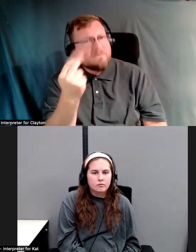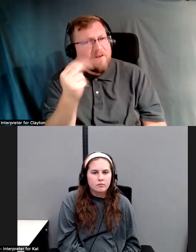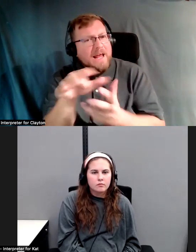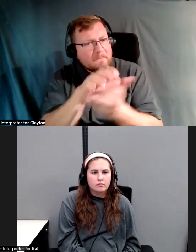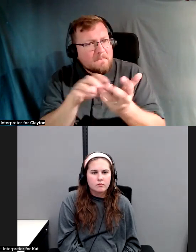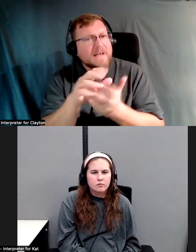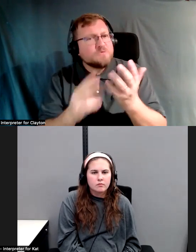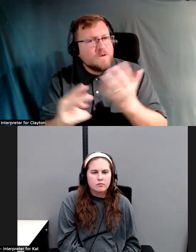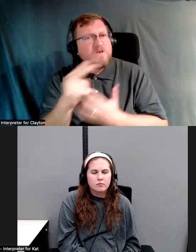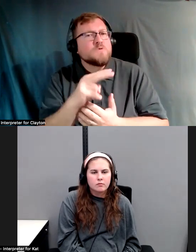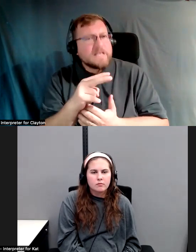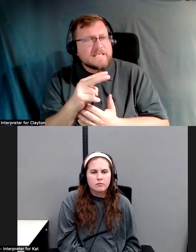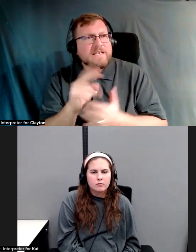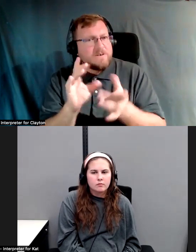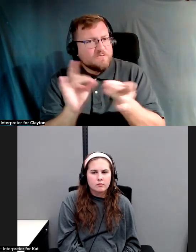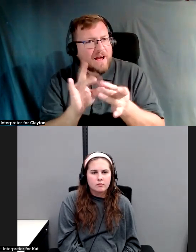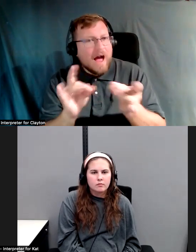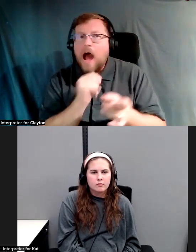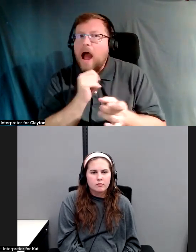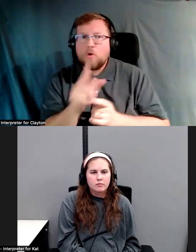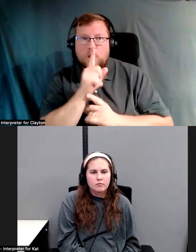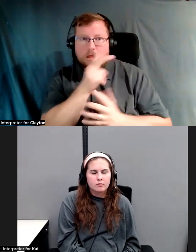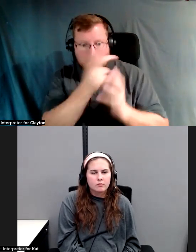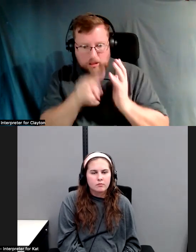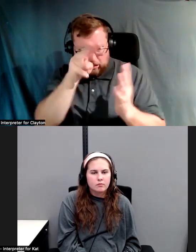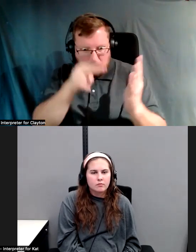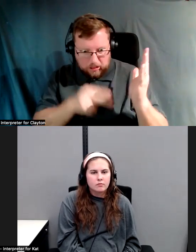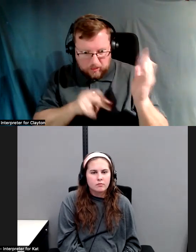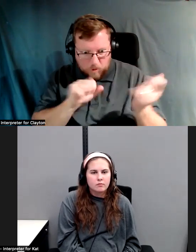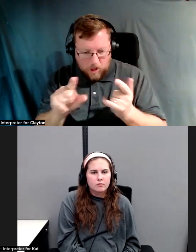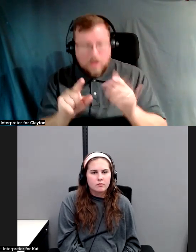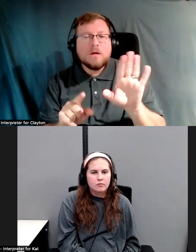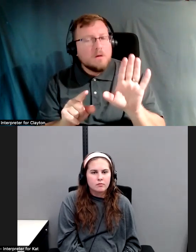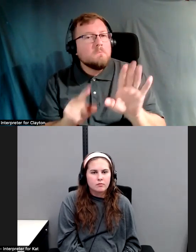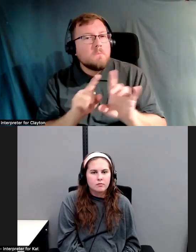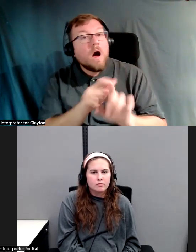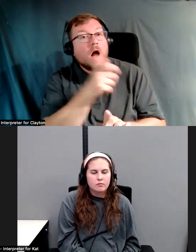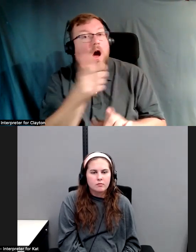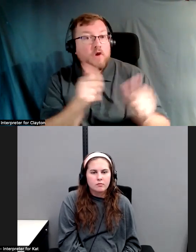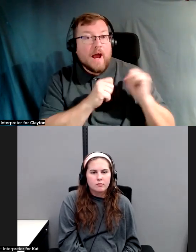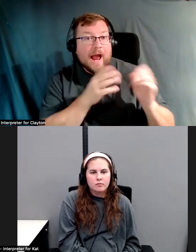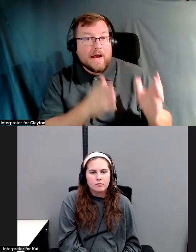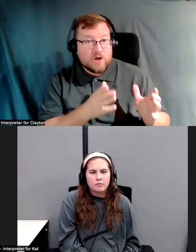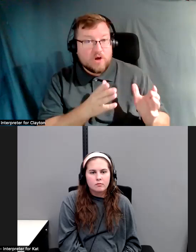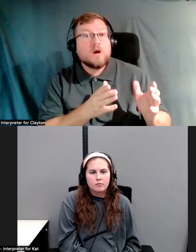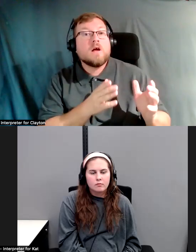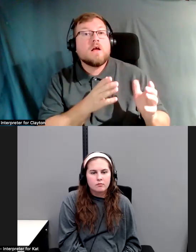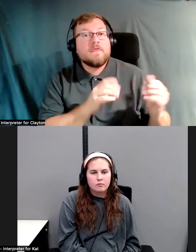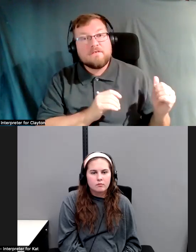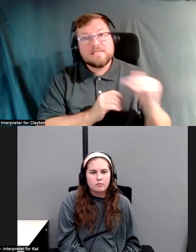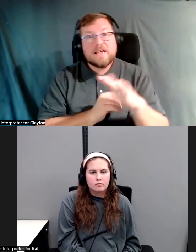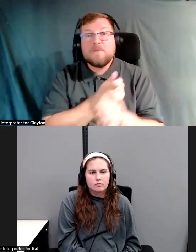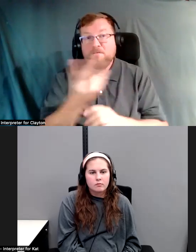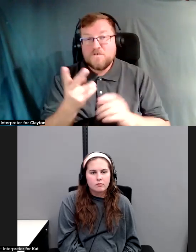I don't really go down the rabbit hole of, but another actor that was in the film has sent me a few, and they're quite